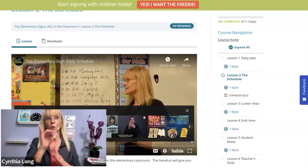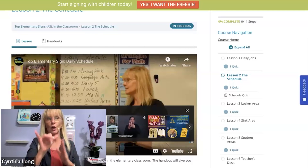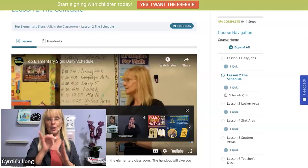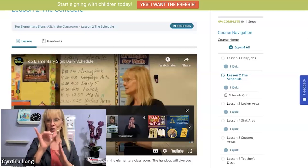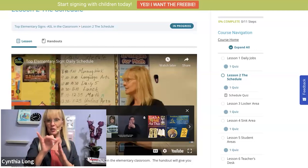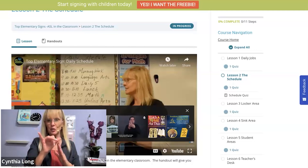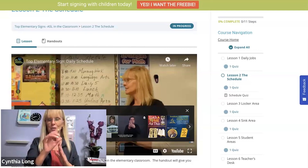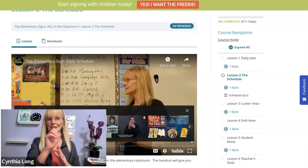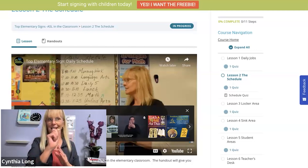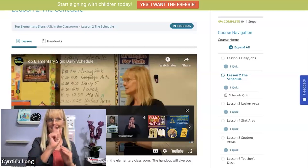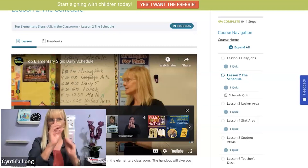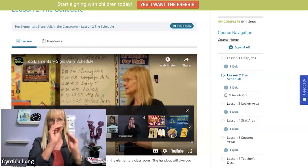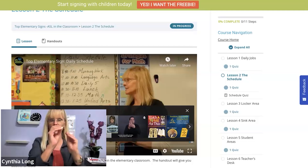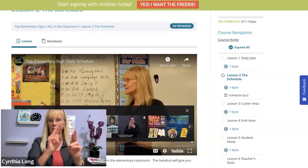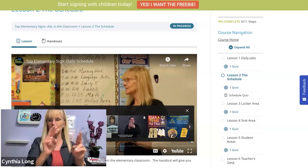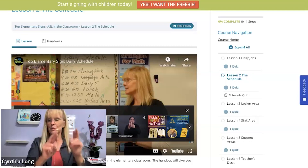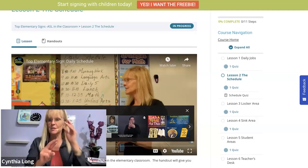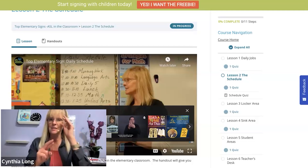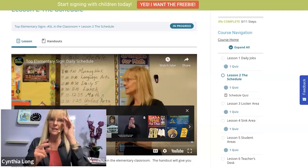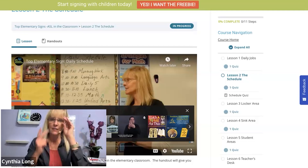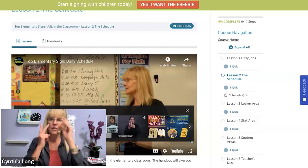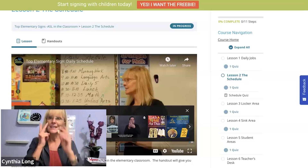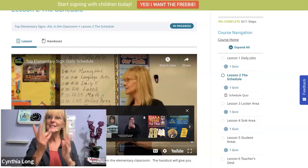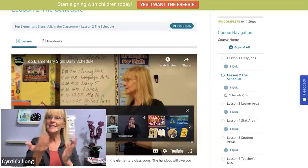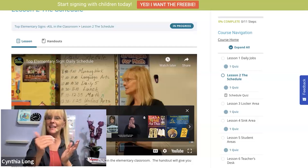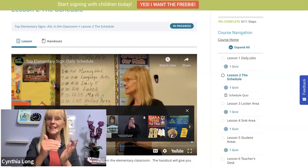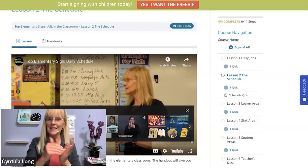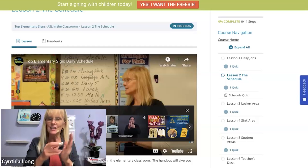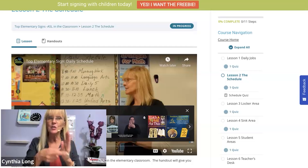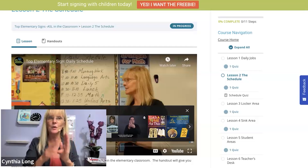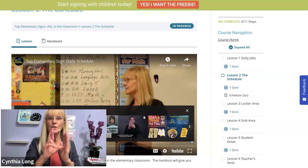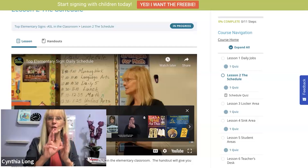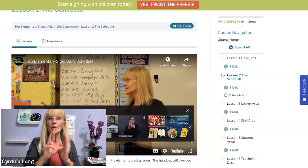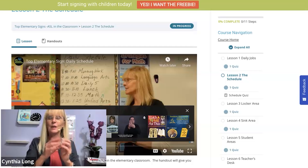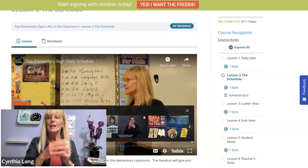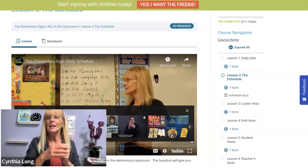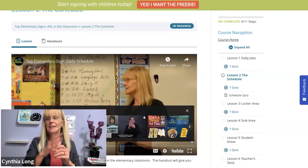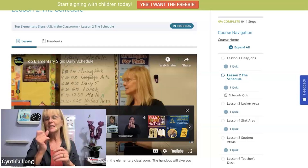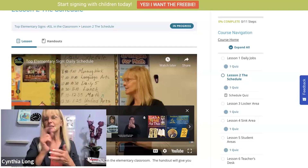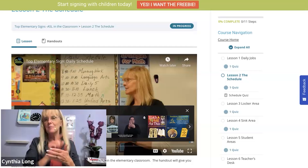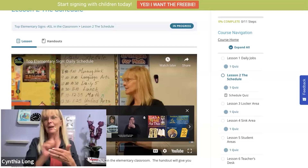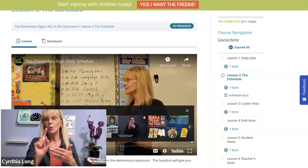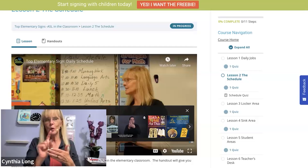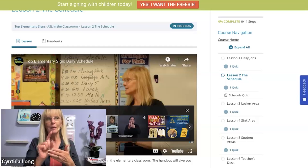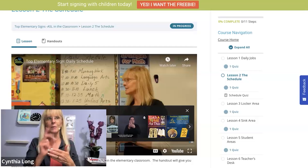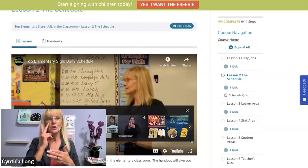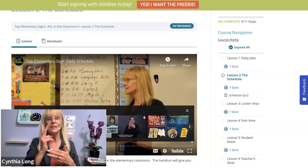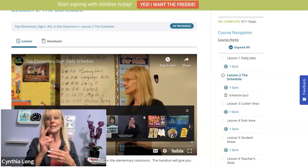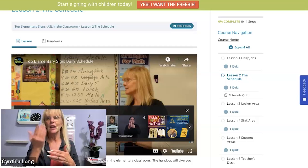our YouTube, which is ASL Teaching Resources. If you need to see it again to review, it takes us about a week, but you can see